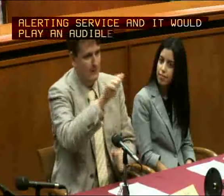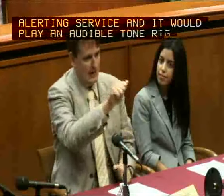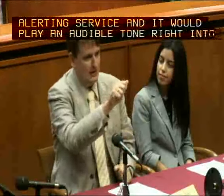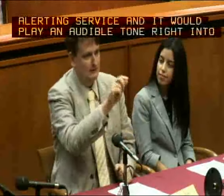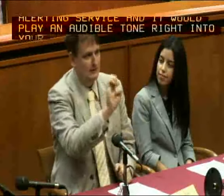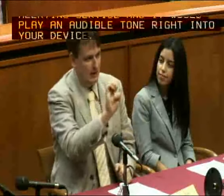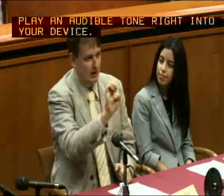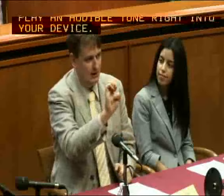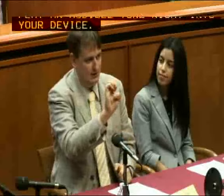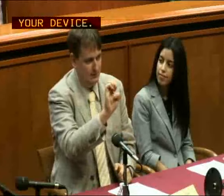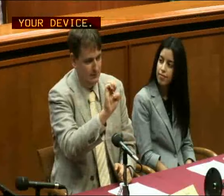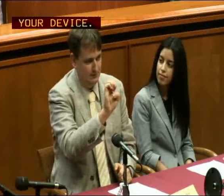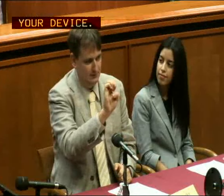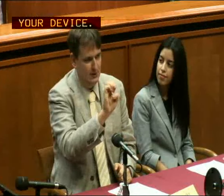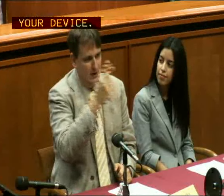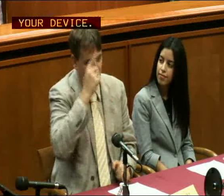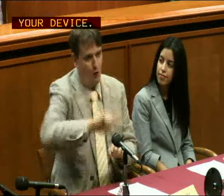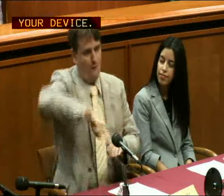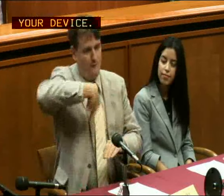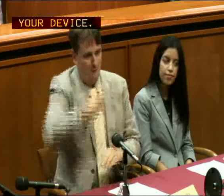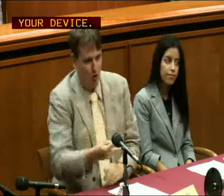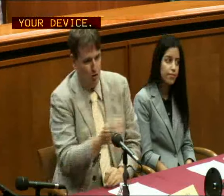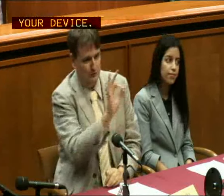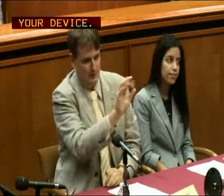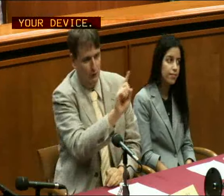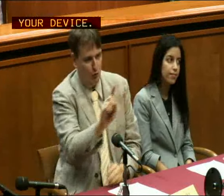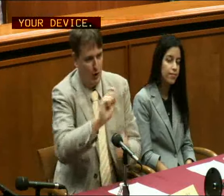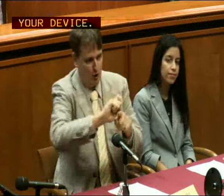You could also take advantage of ACE,